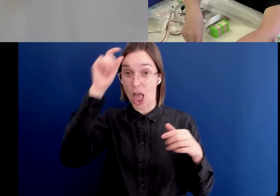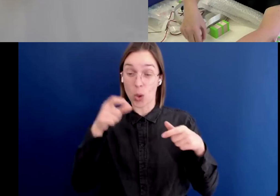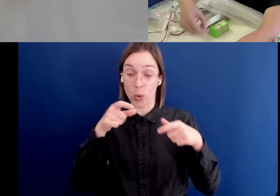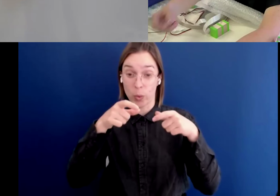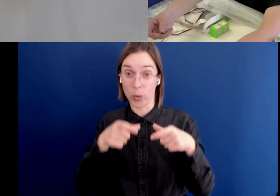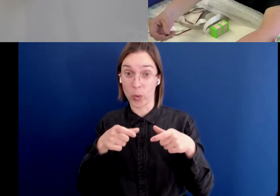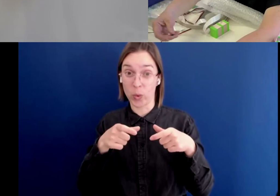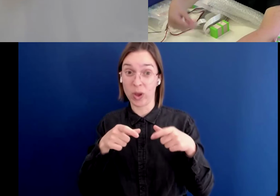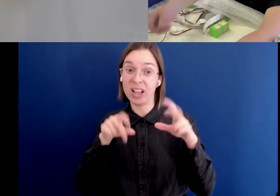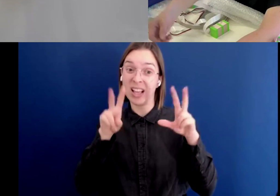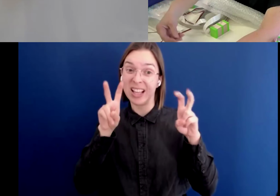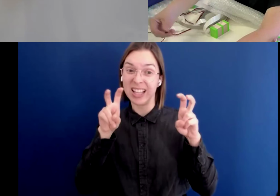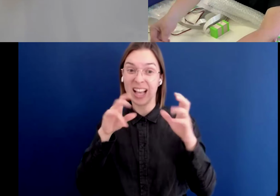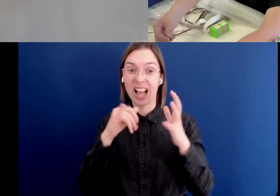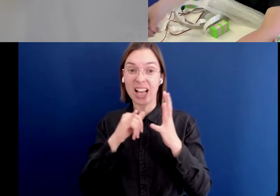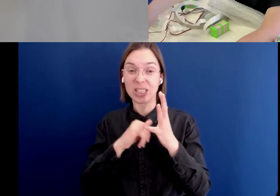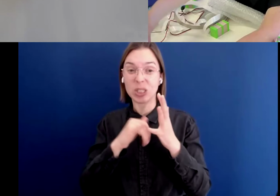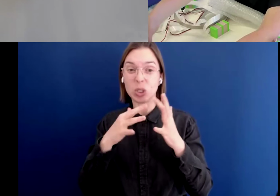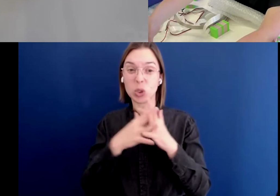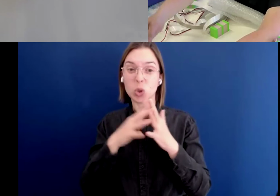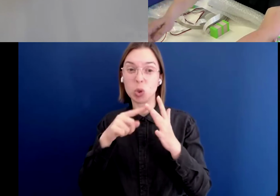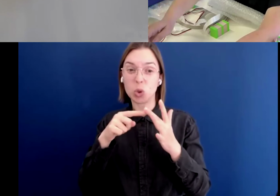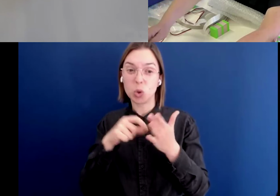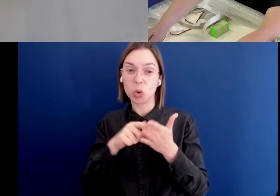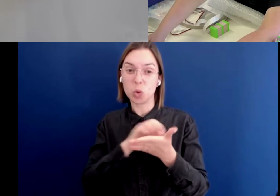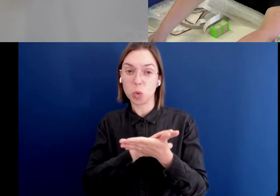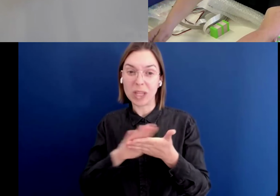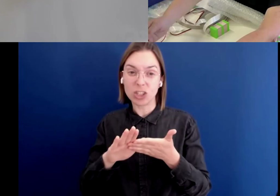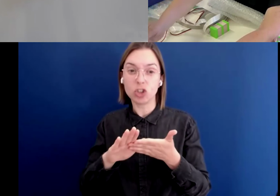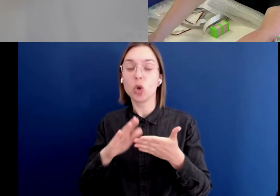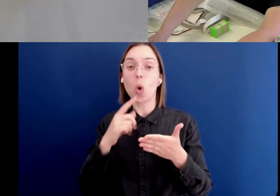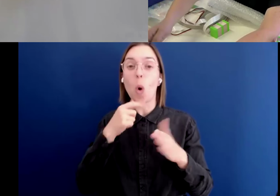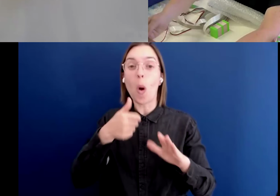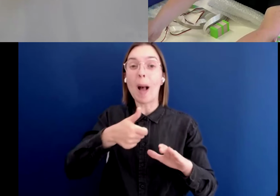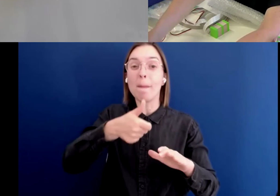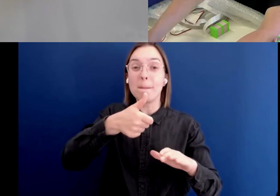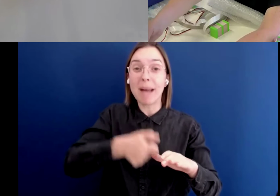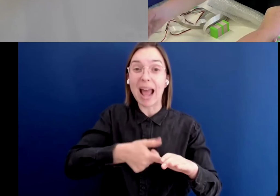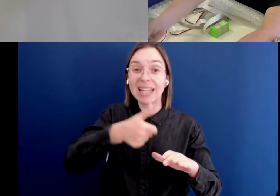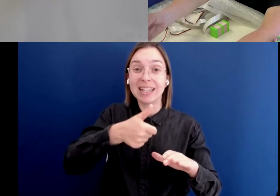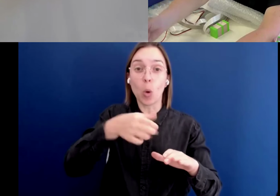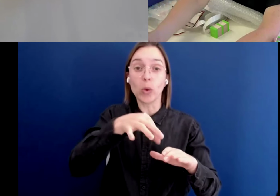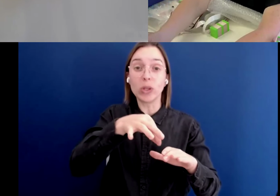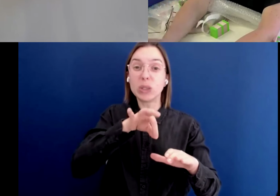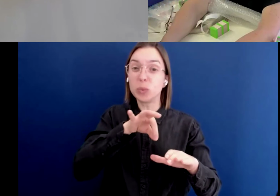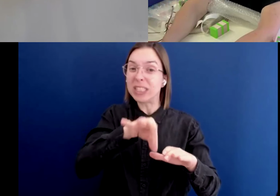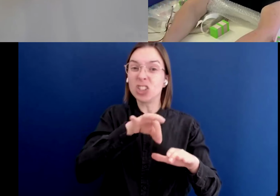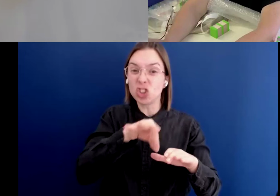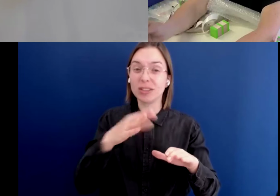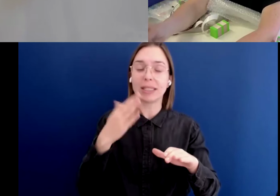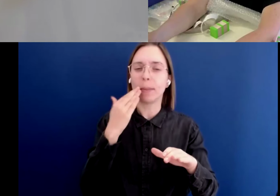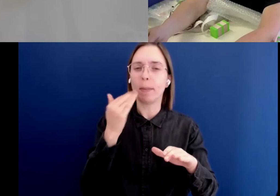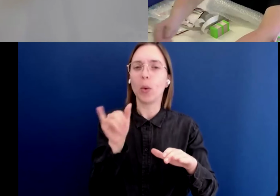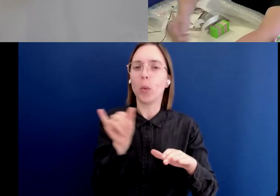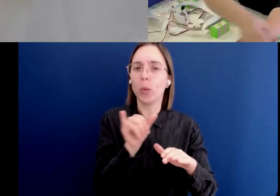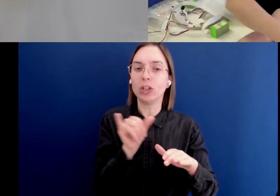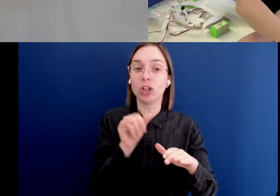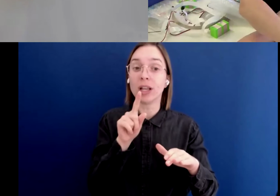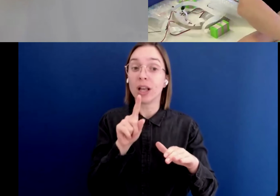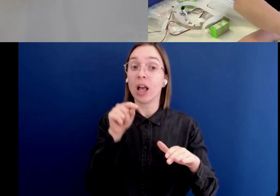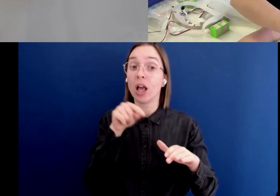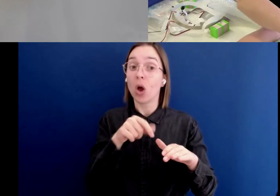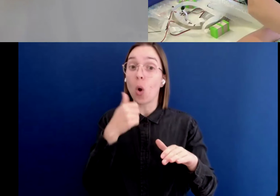is, or button block or whatever, they all run this direction. They're the only ones that don't